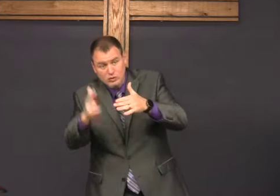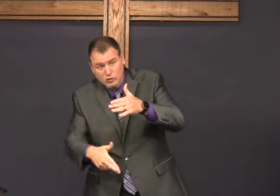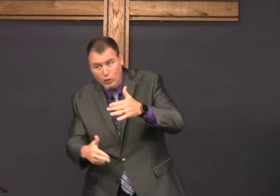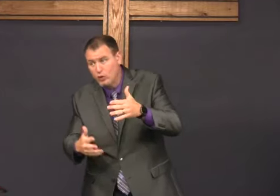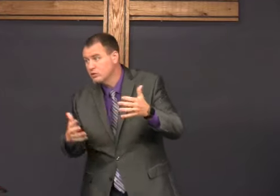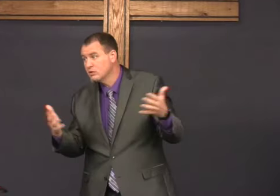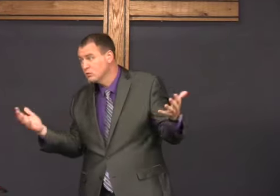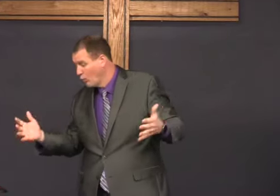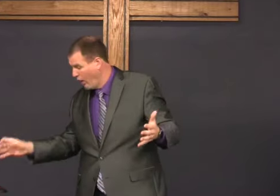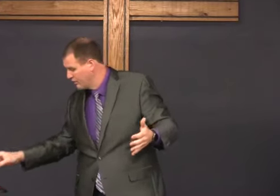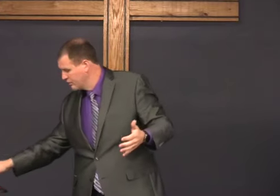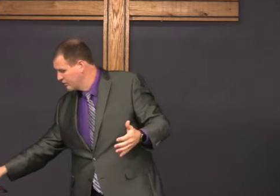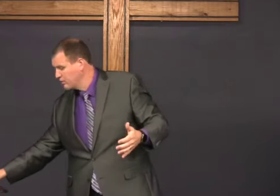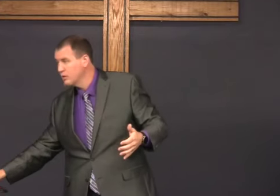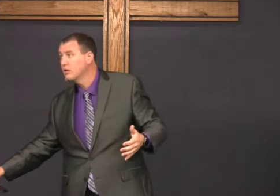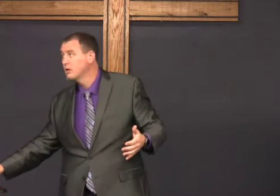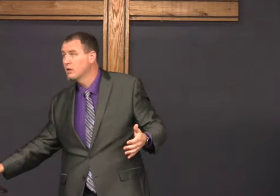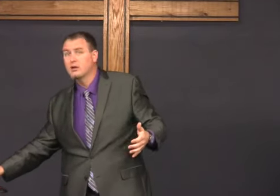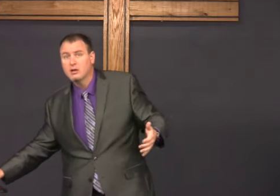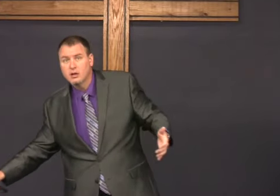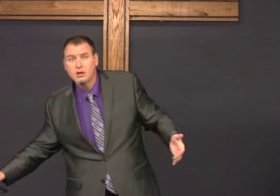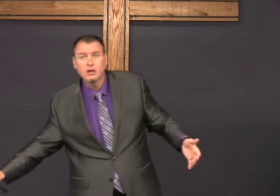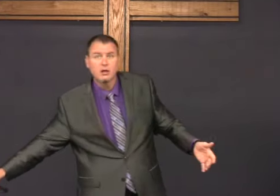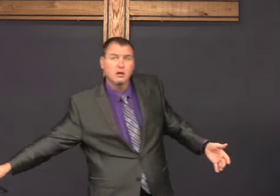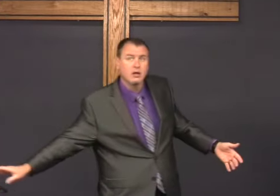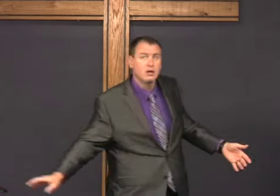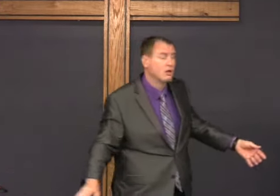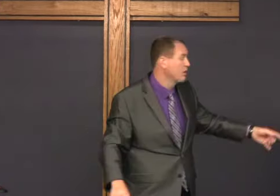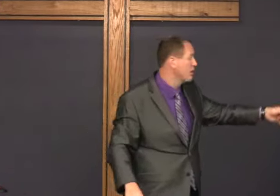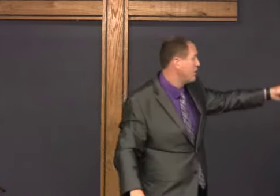The end result is